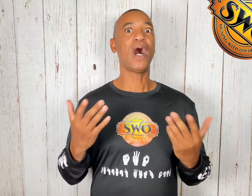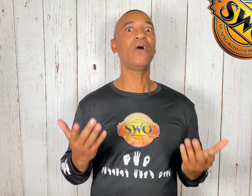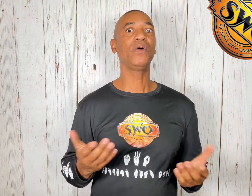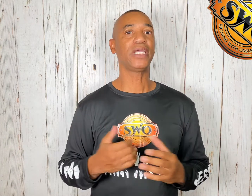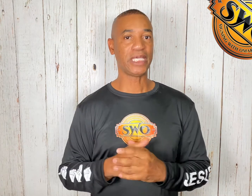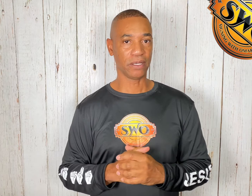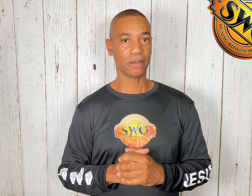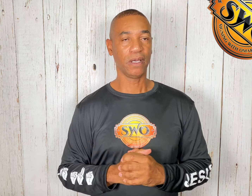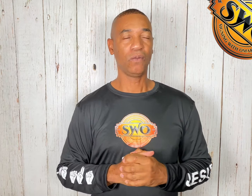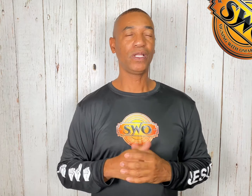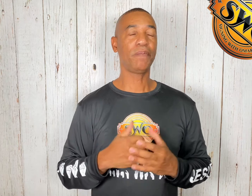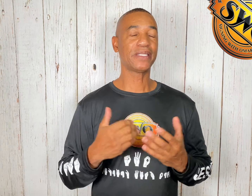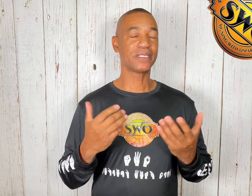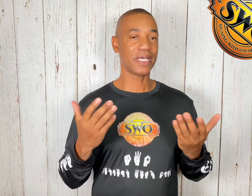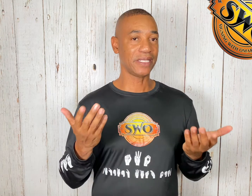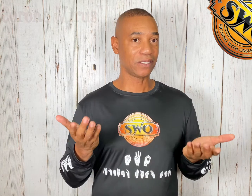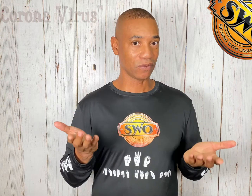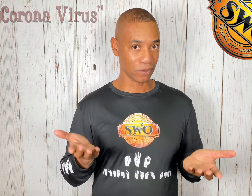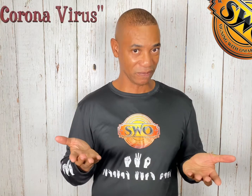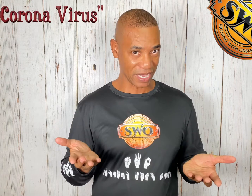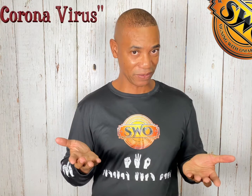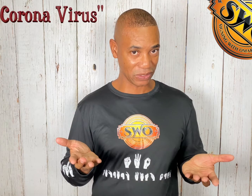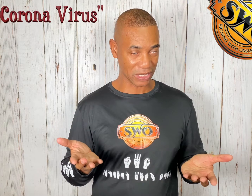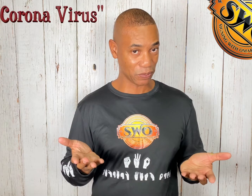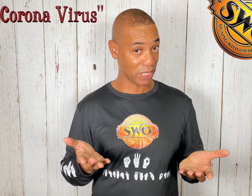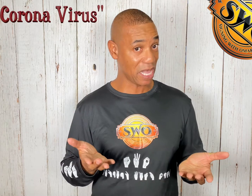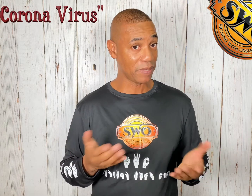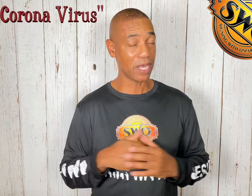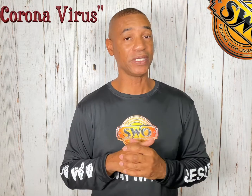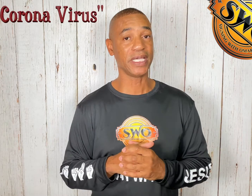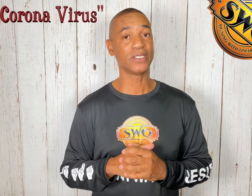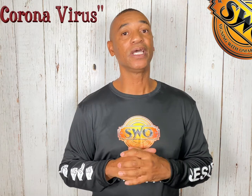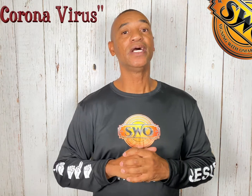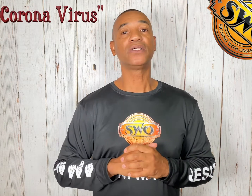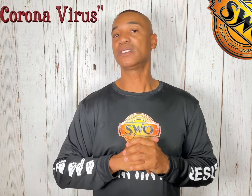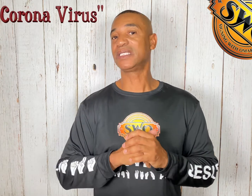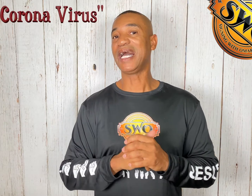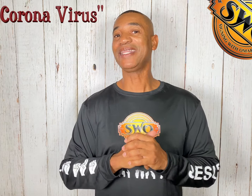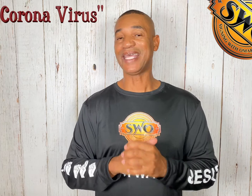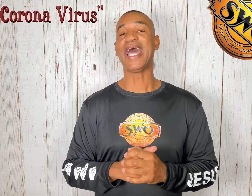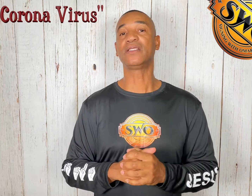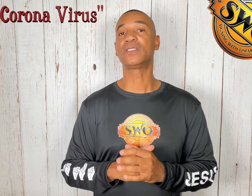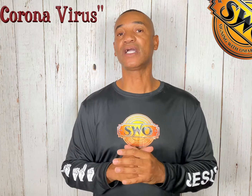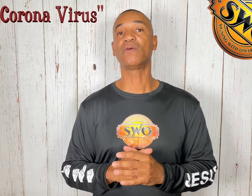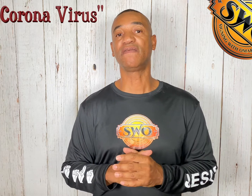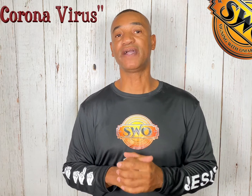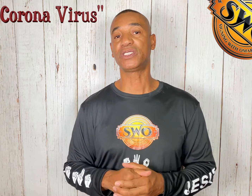we're here, what about the sign coronavirus? That's pretty common nowadays. So to sign coronavirus, take